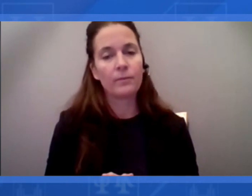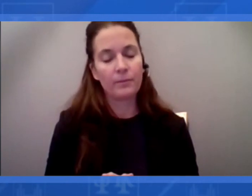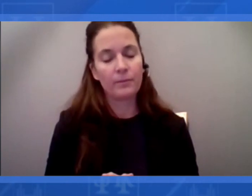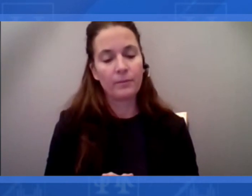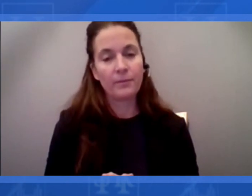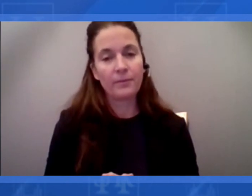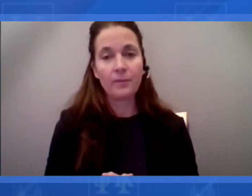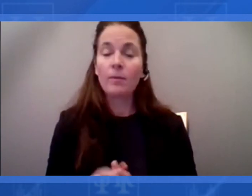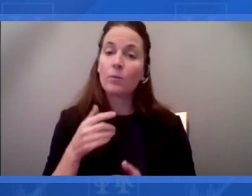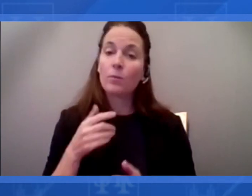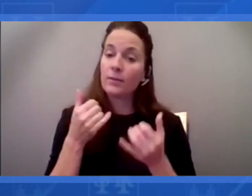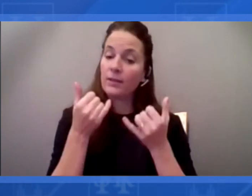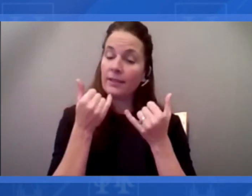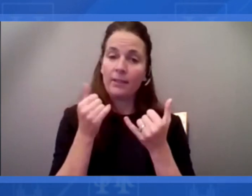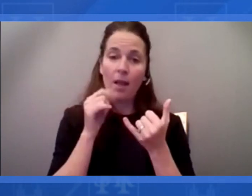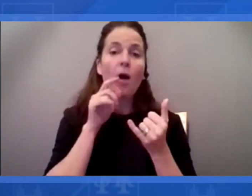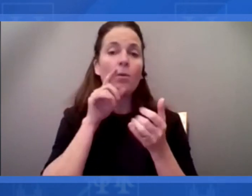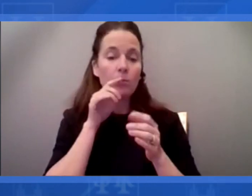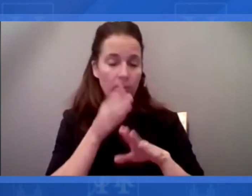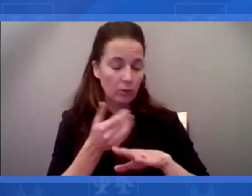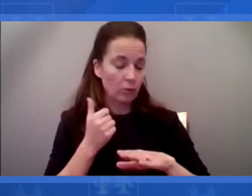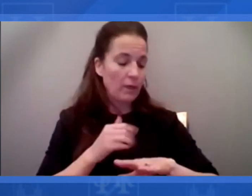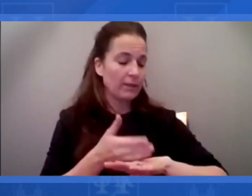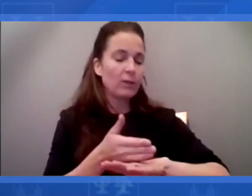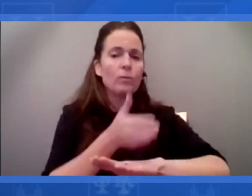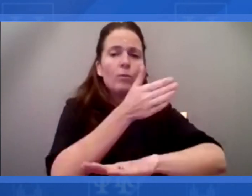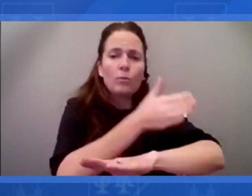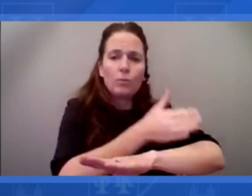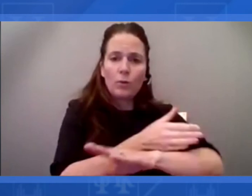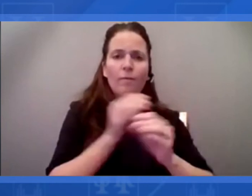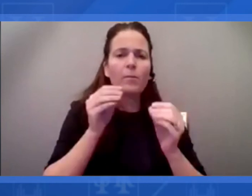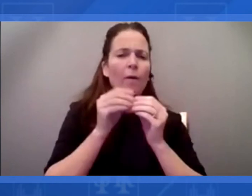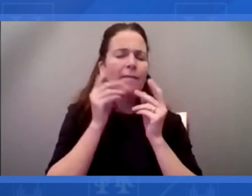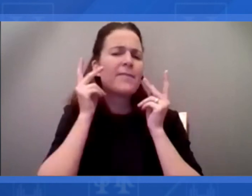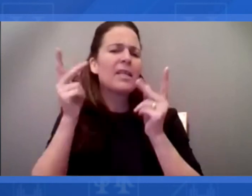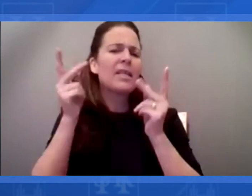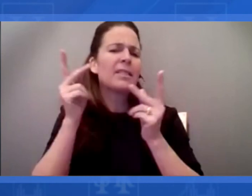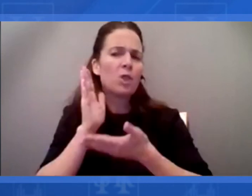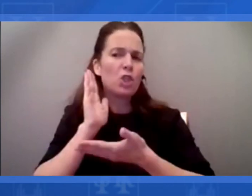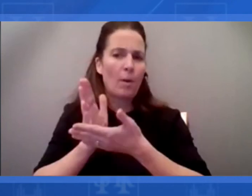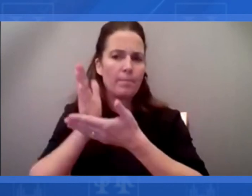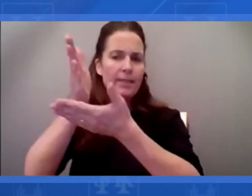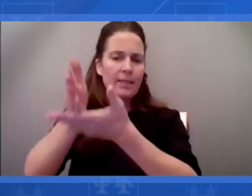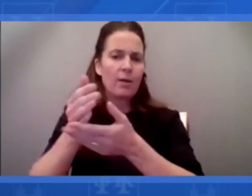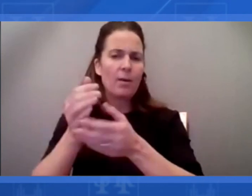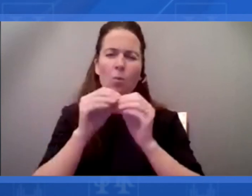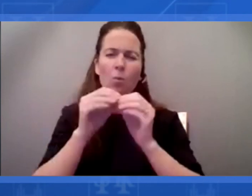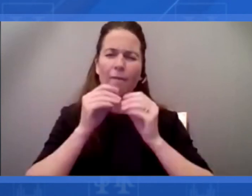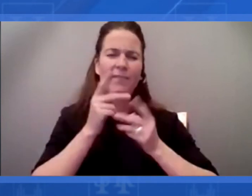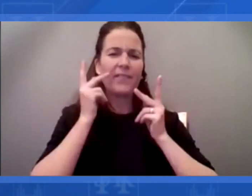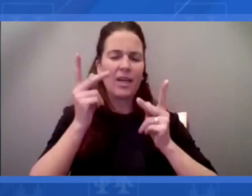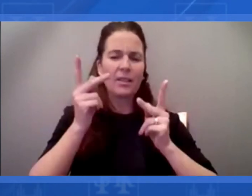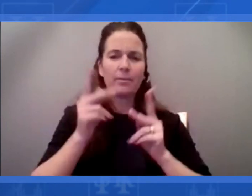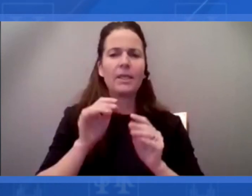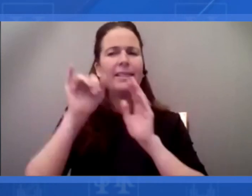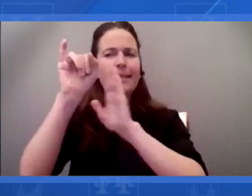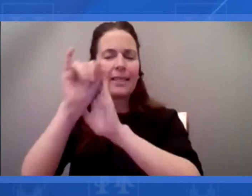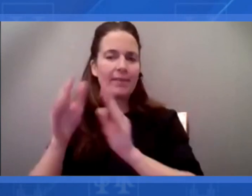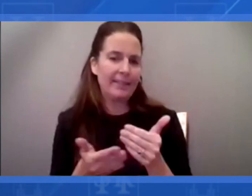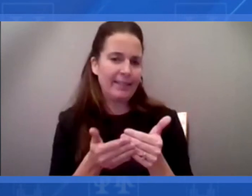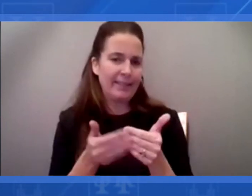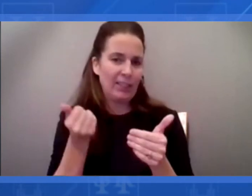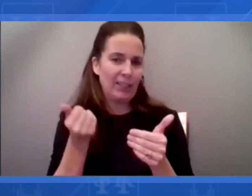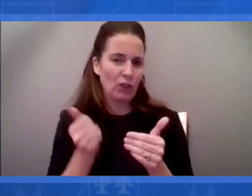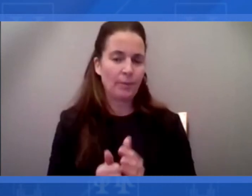to increase the visibility of our stops over time. We'll also be improving the quality of information at